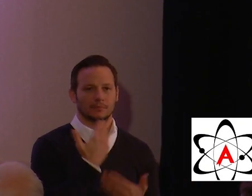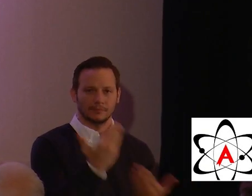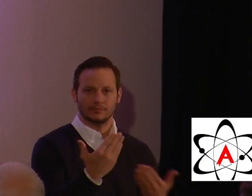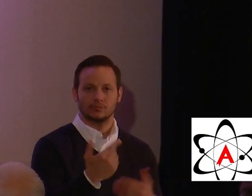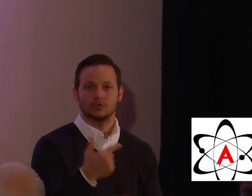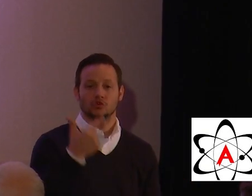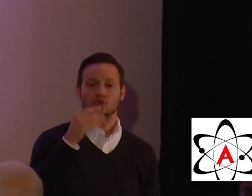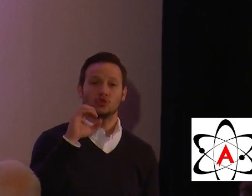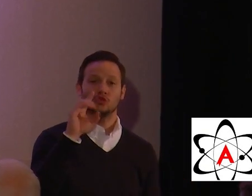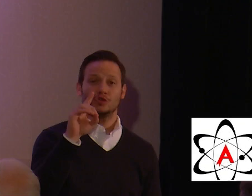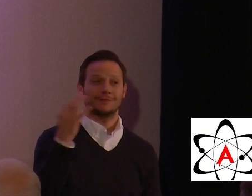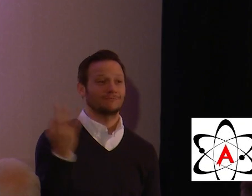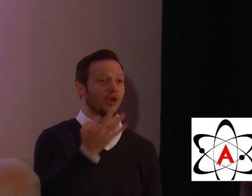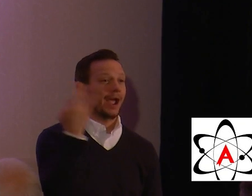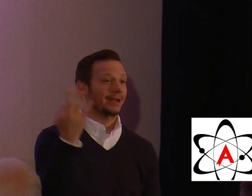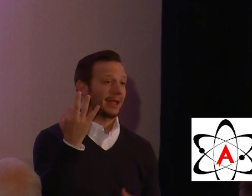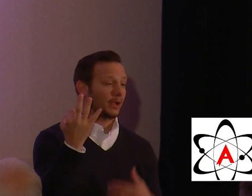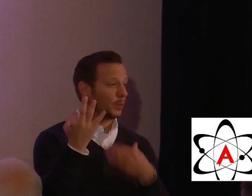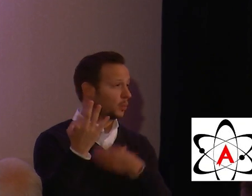Friday.